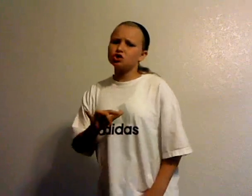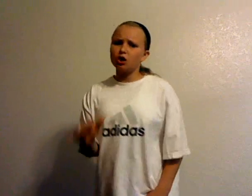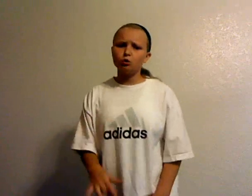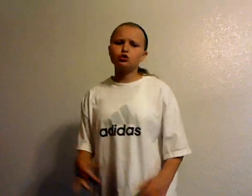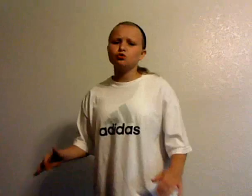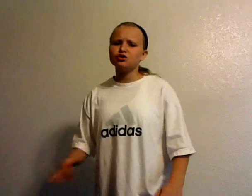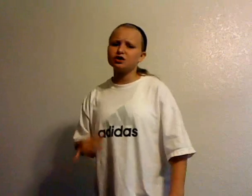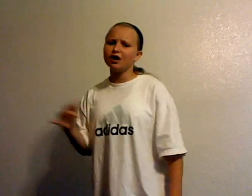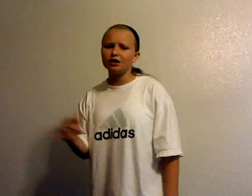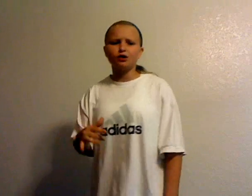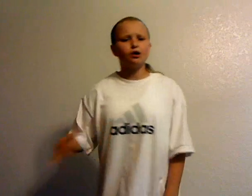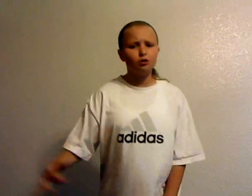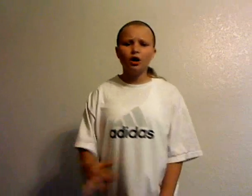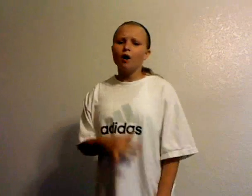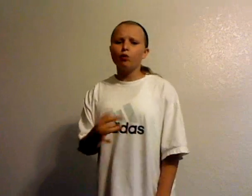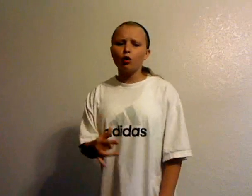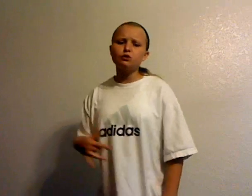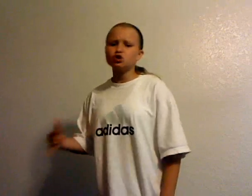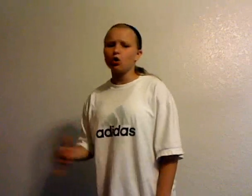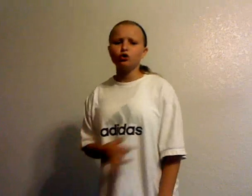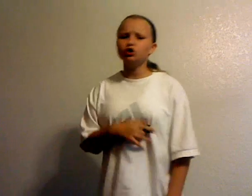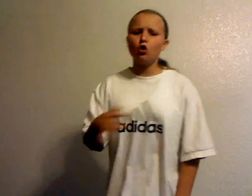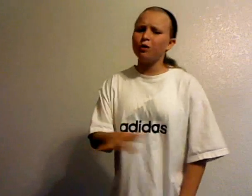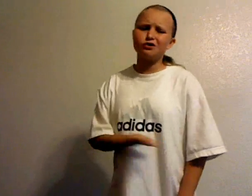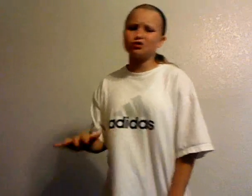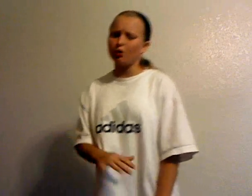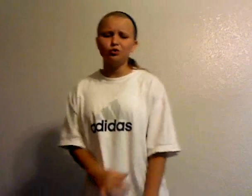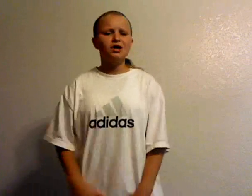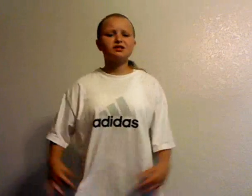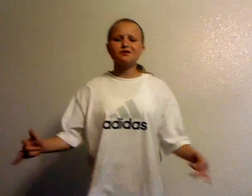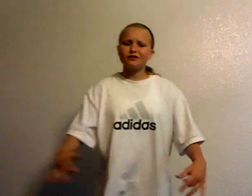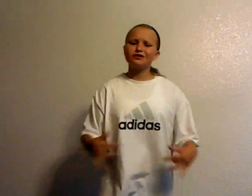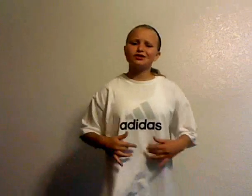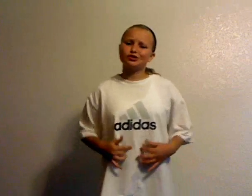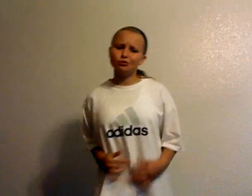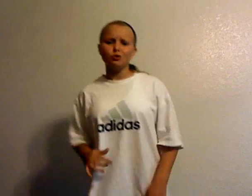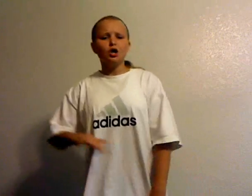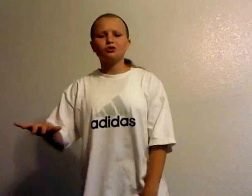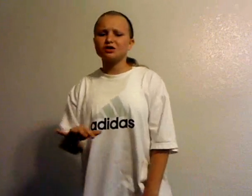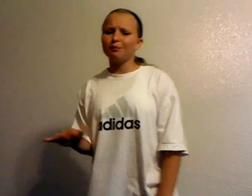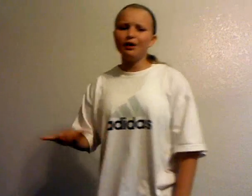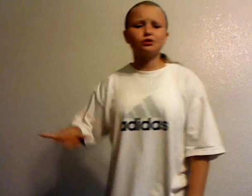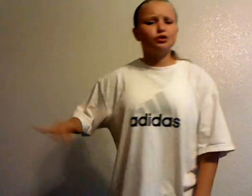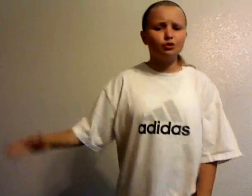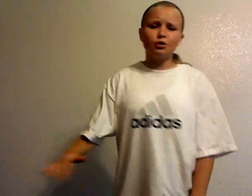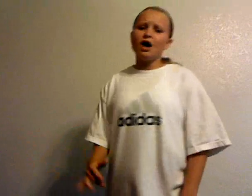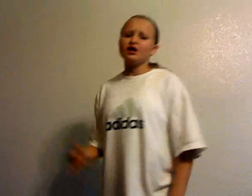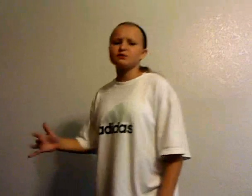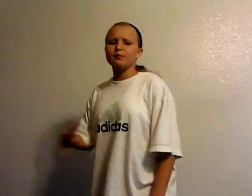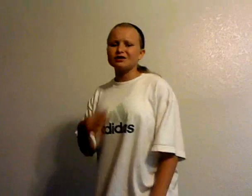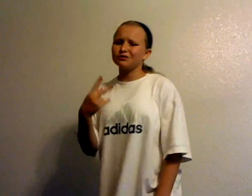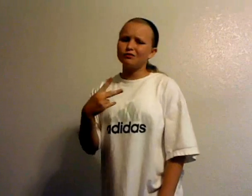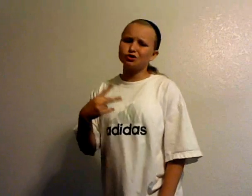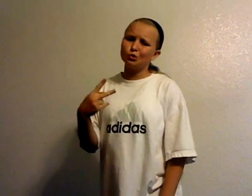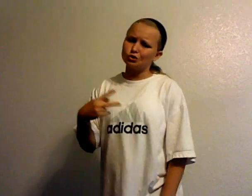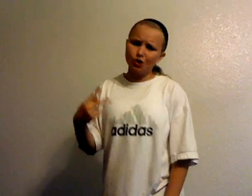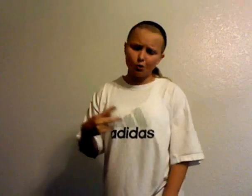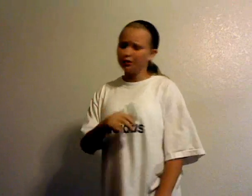is the show, soon as get in the code Will be shown, you know what is shown Stance, feel it too, now it's like a prayer to you I lost my plans when I was to you, so